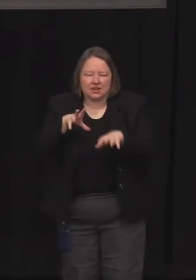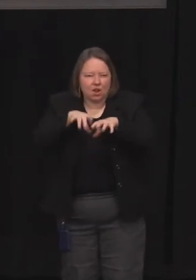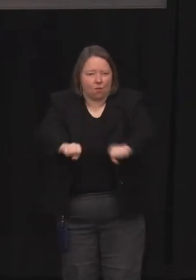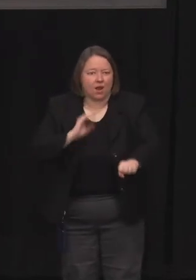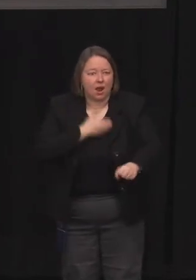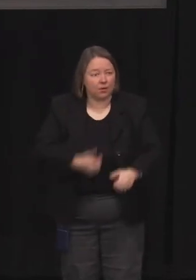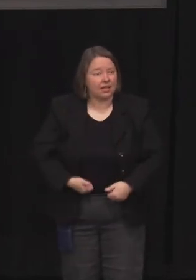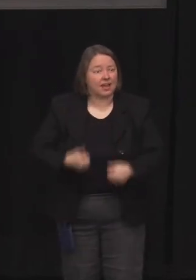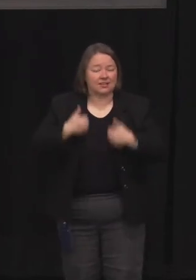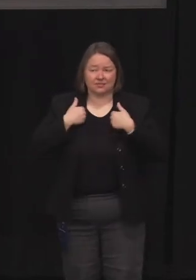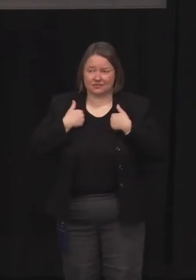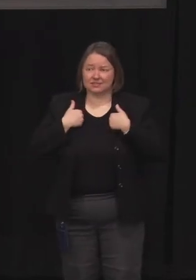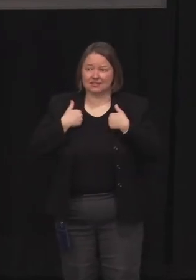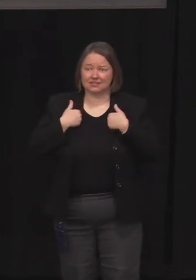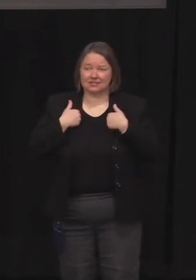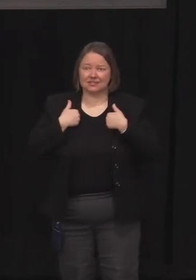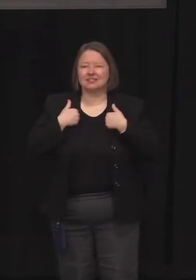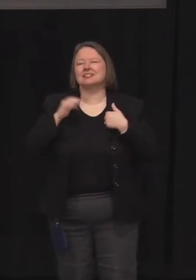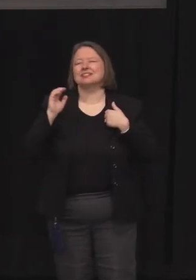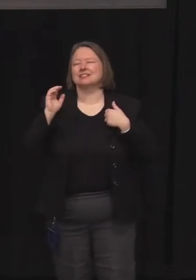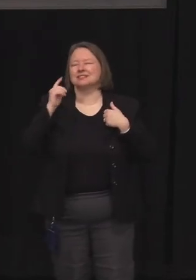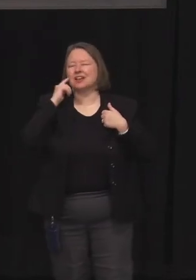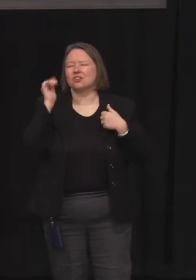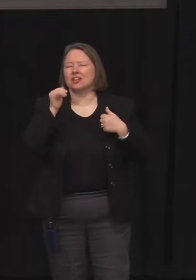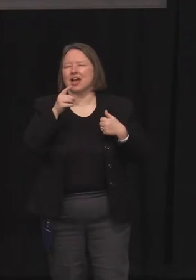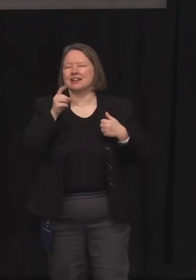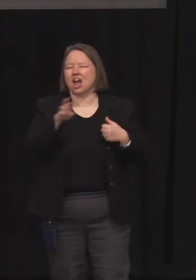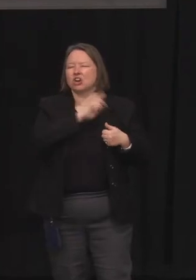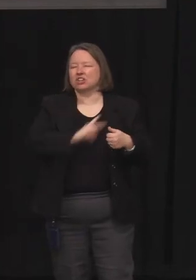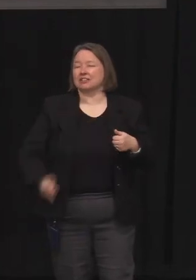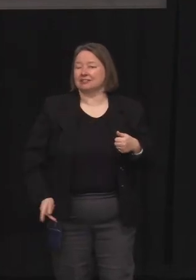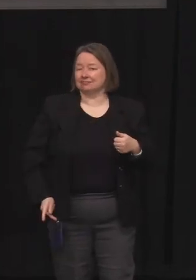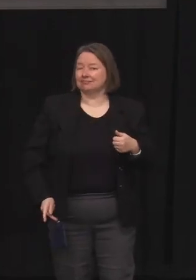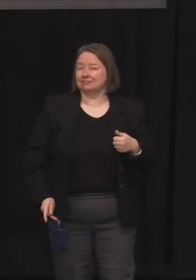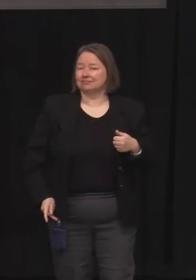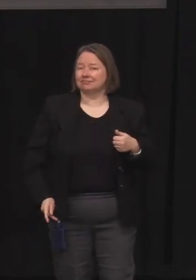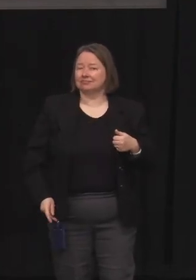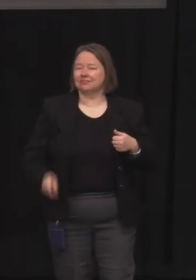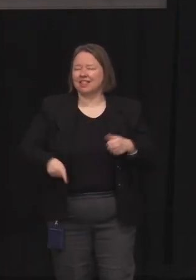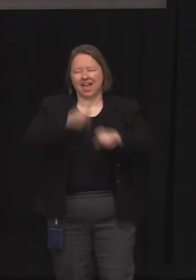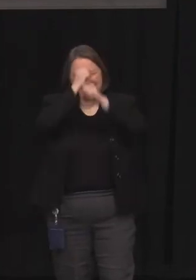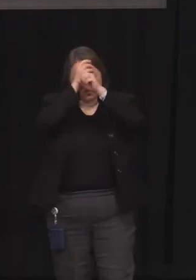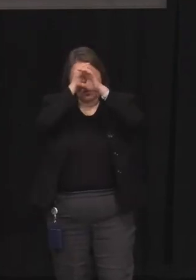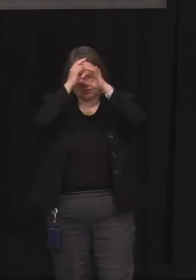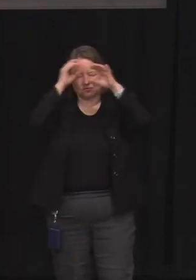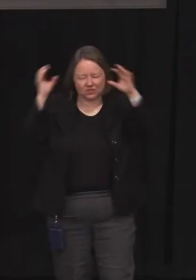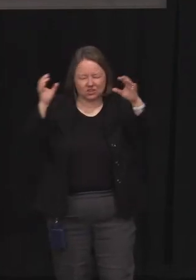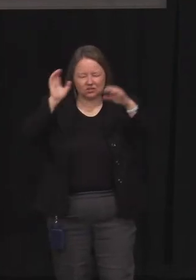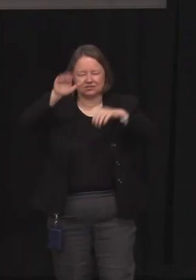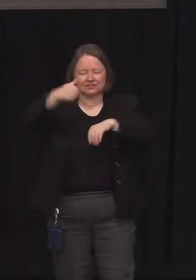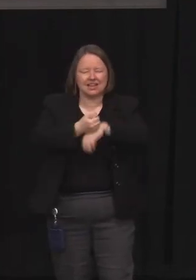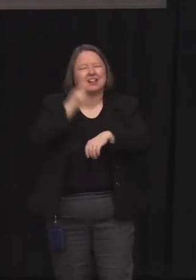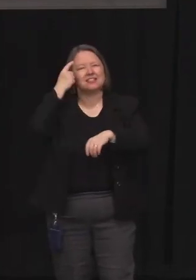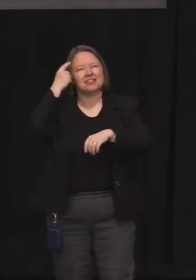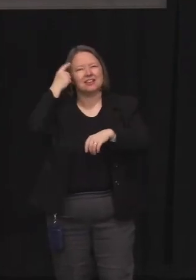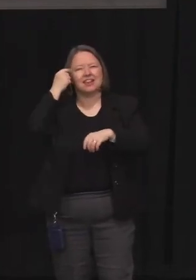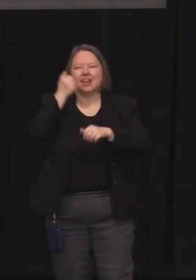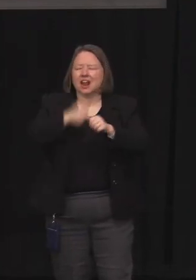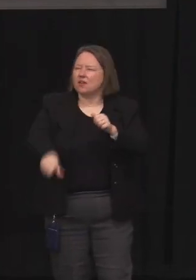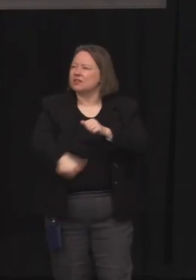lives. Sounds like Dr. King. A vision that will determine our thinking and put everything else